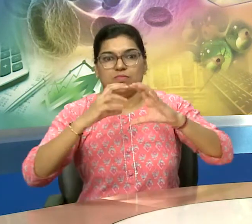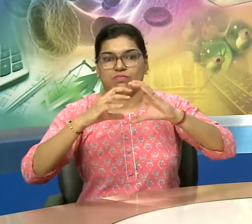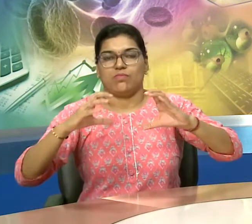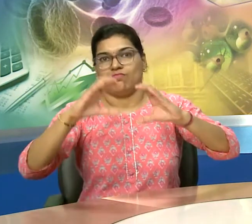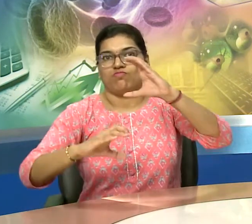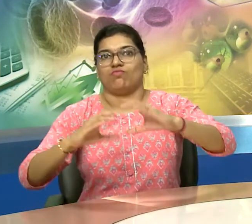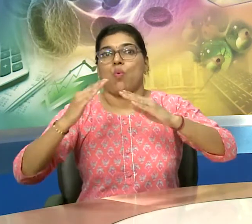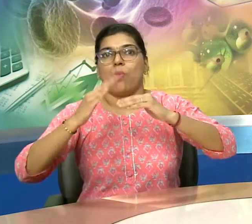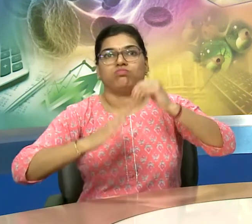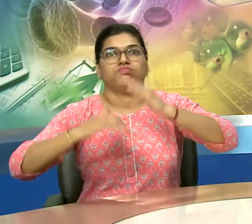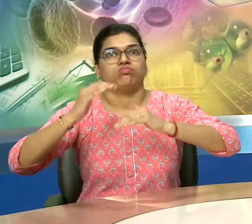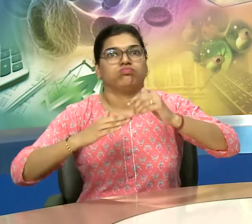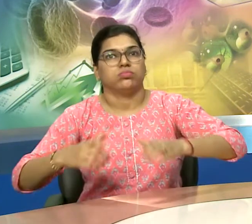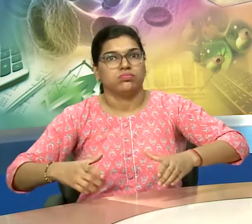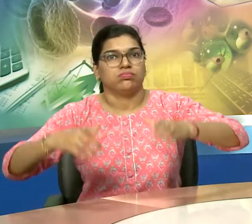So more rocks have to be blown off